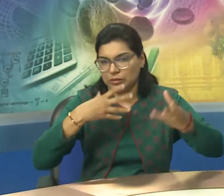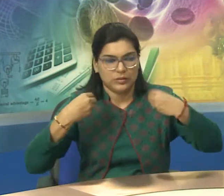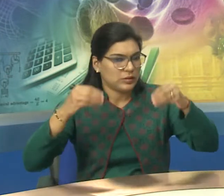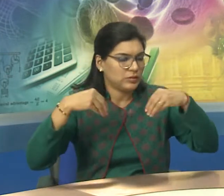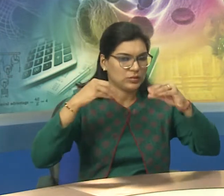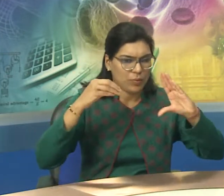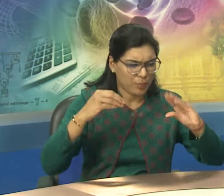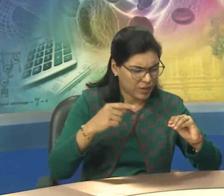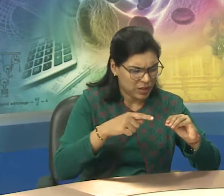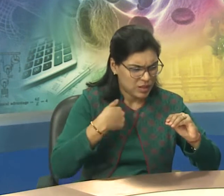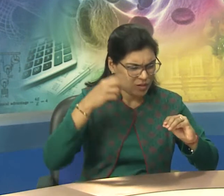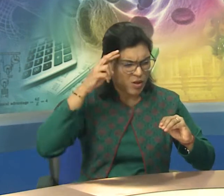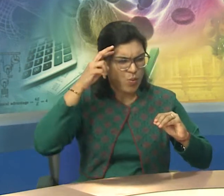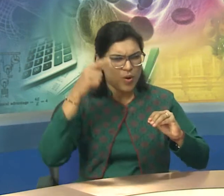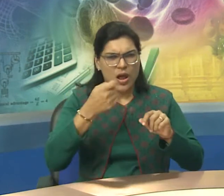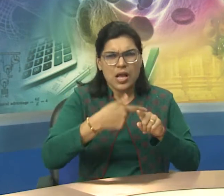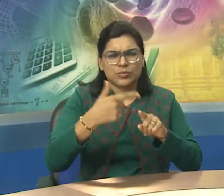bought by the business